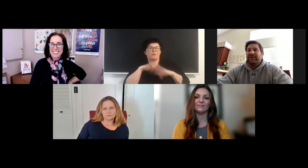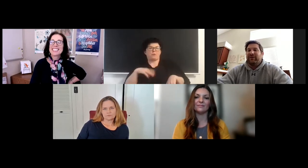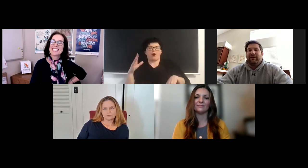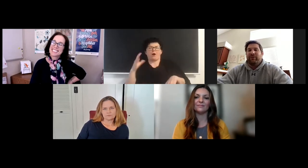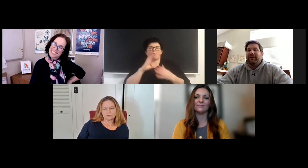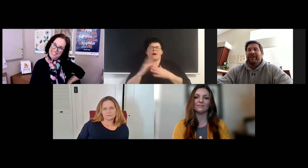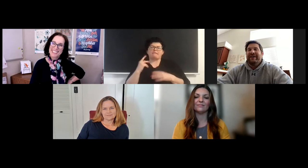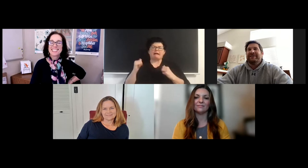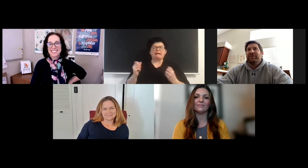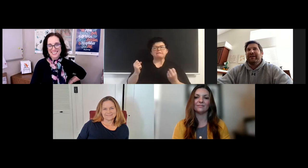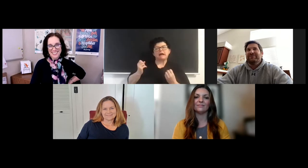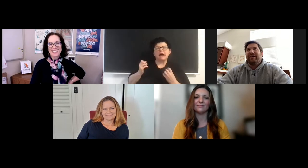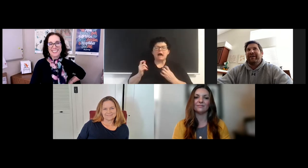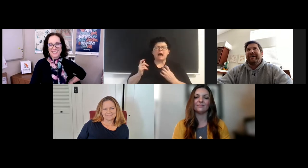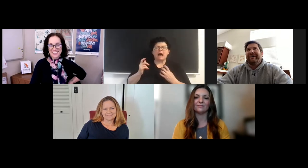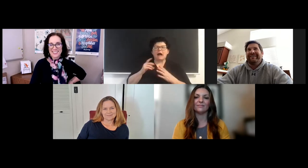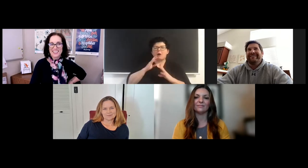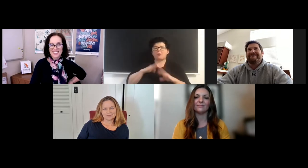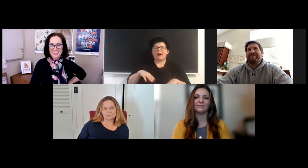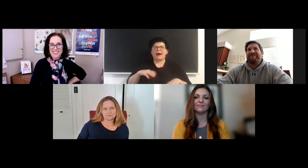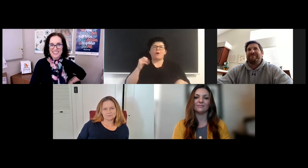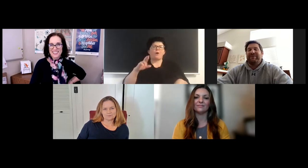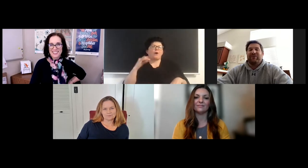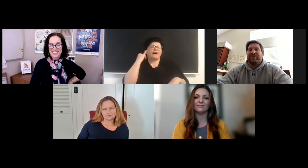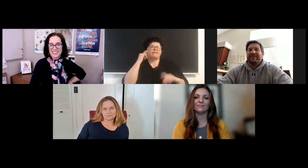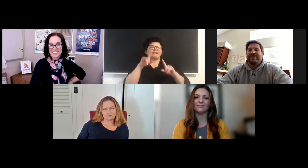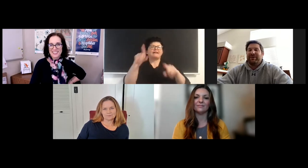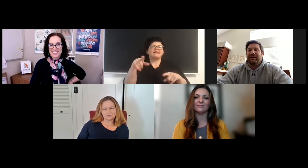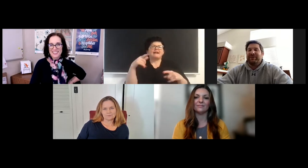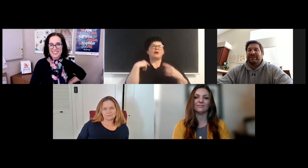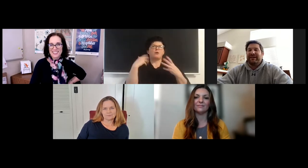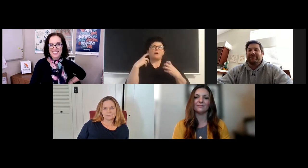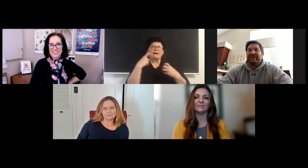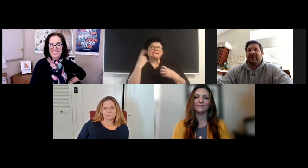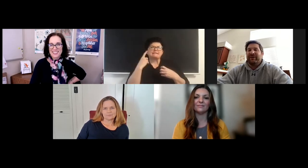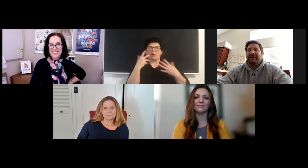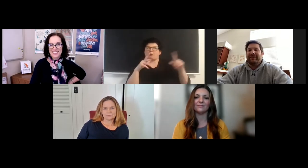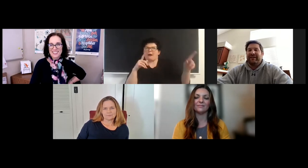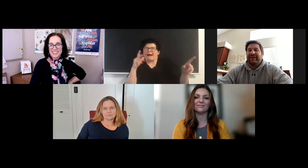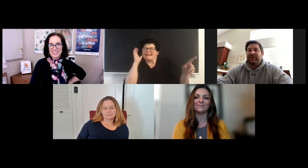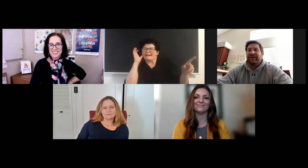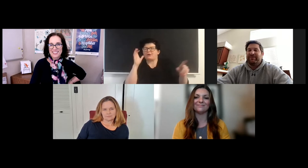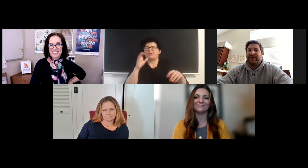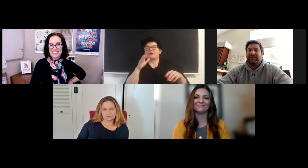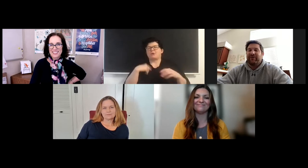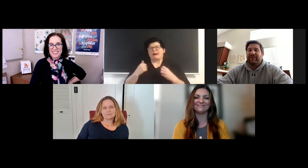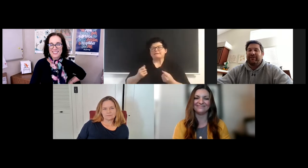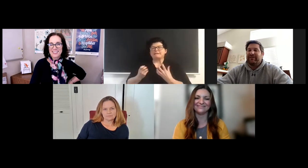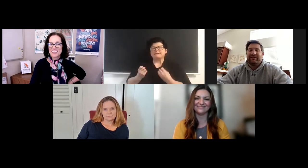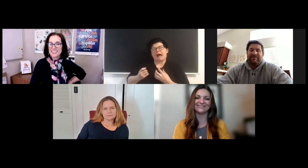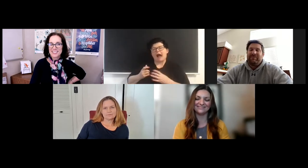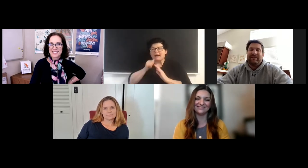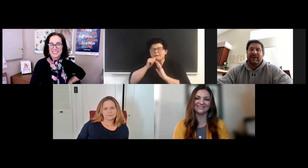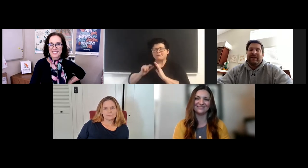each other, or if we're someplace where maybe we want to say something we don't want somebody else to hear, we can sign like little things back and forth.